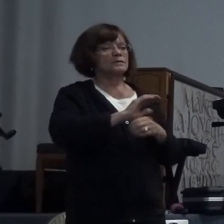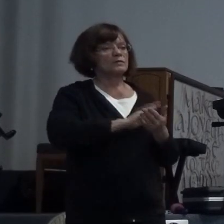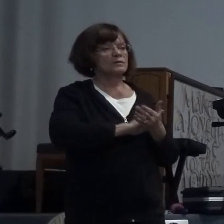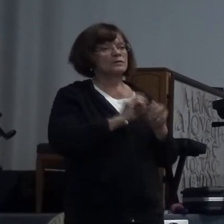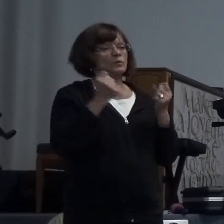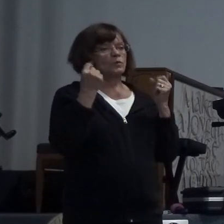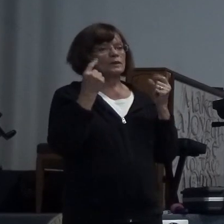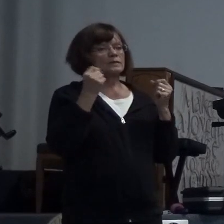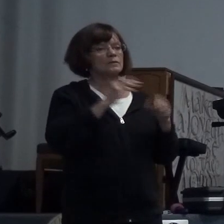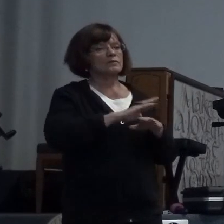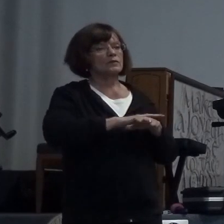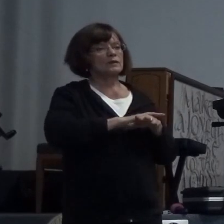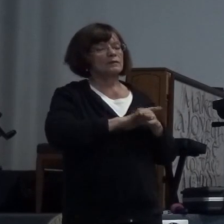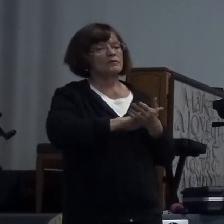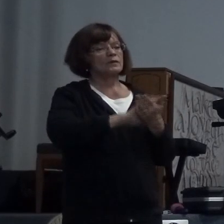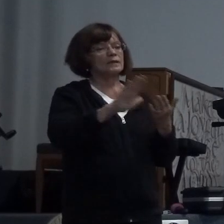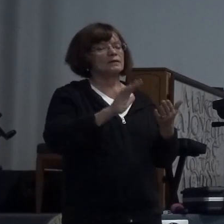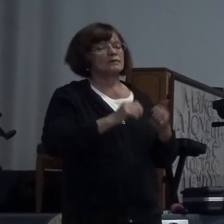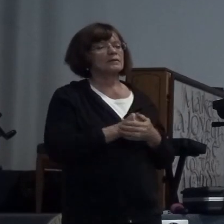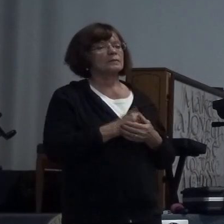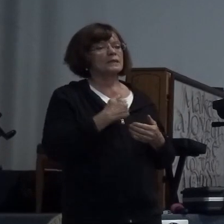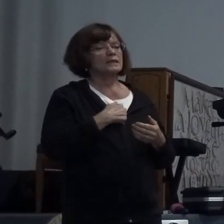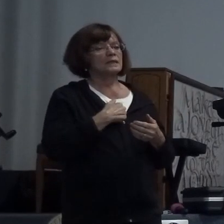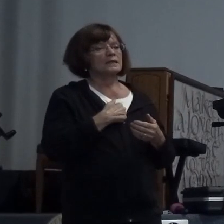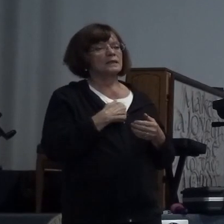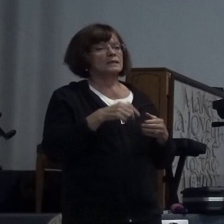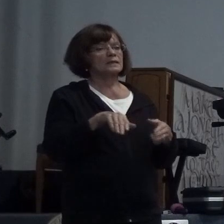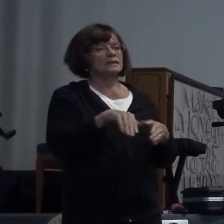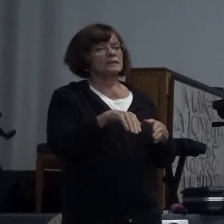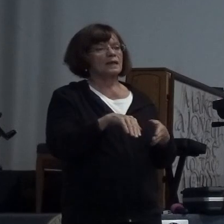me. He died for me.